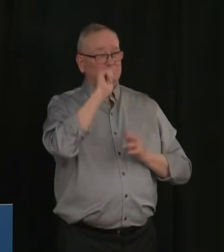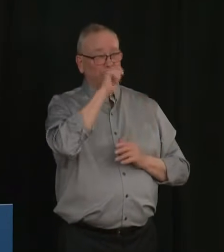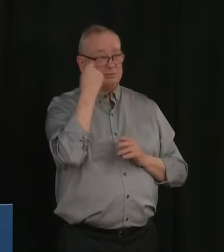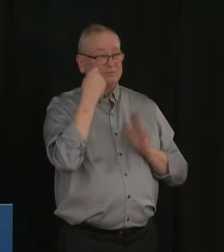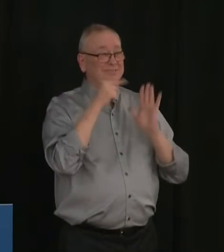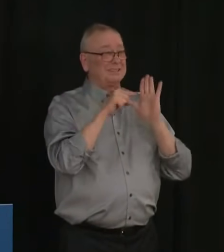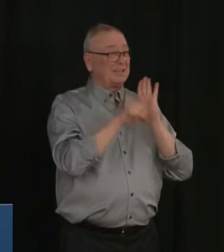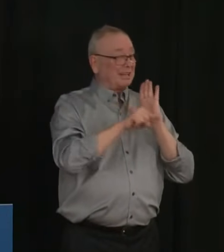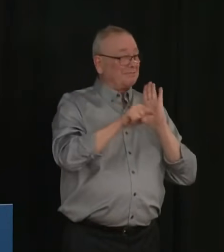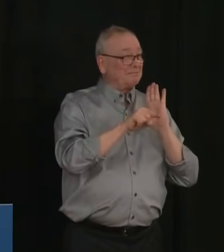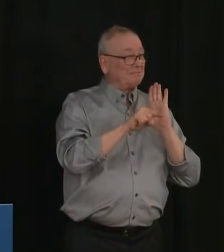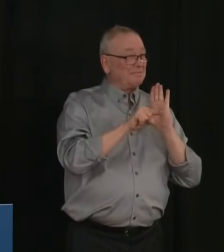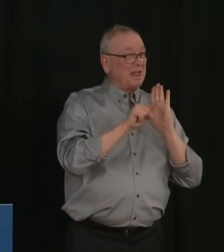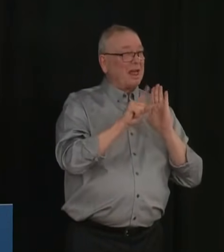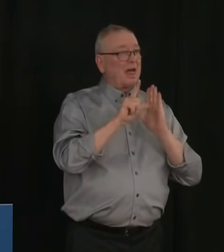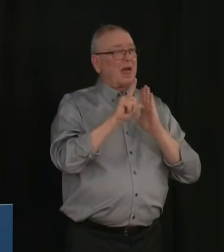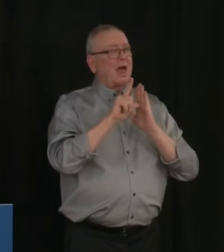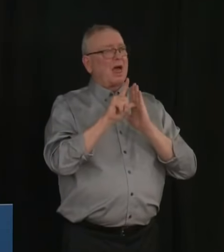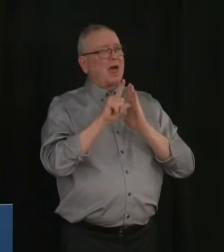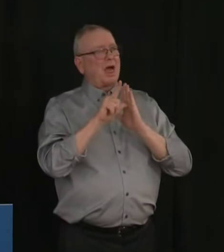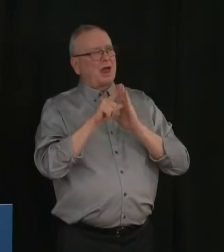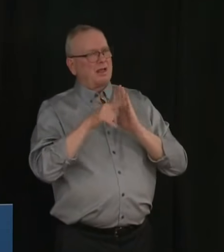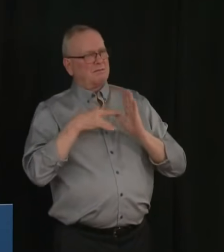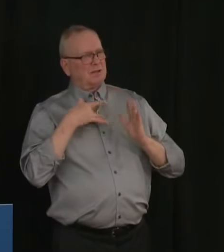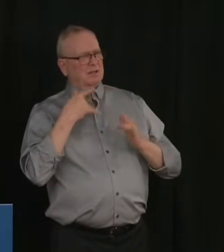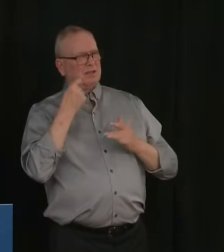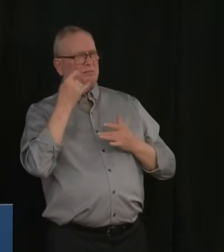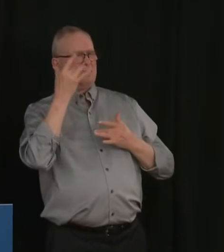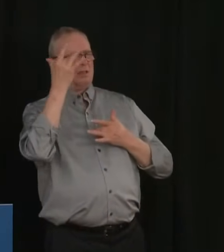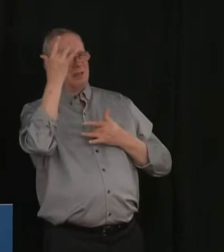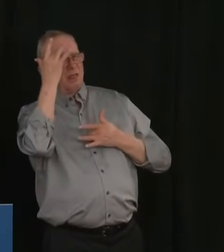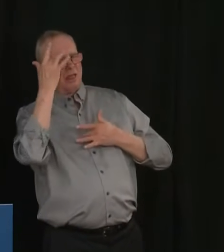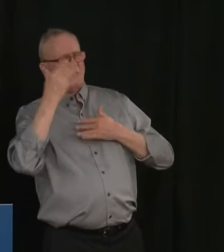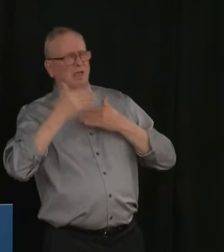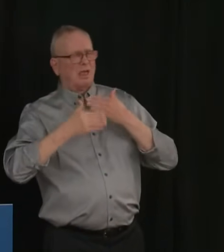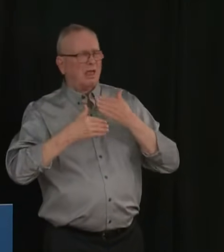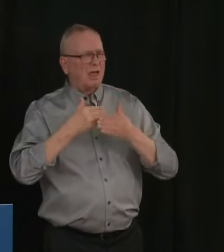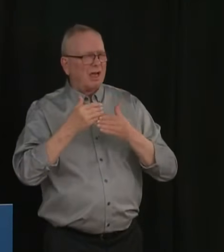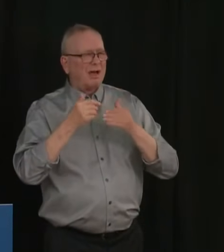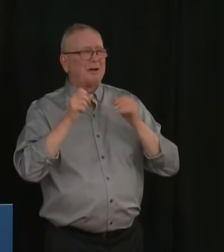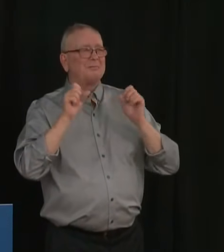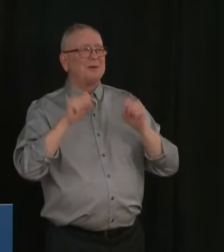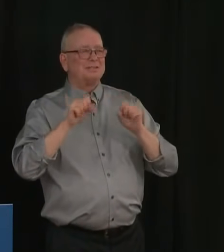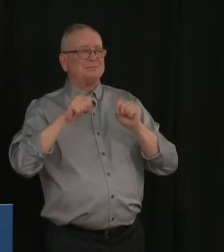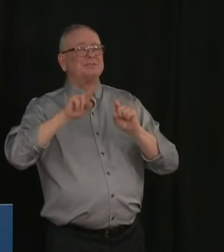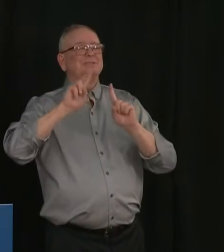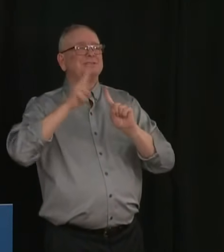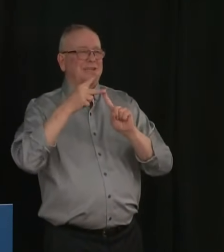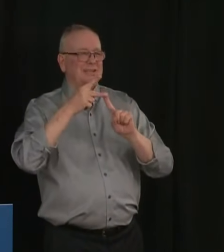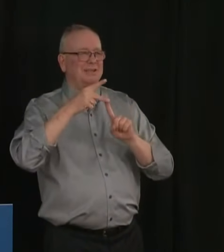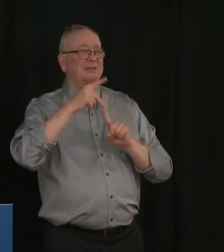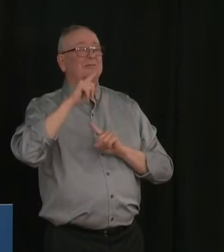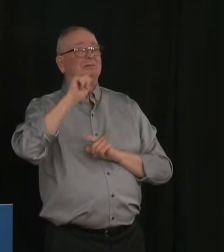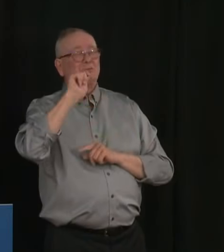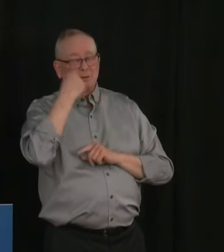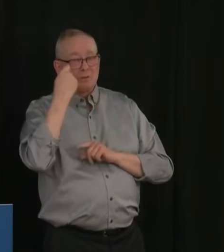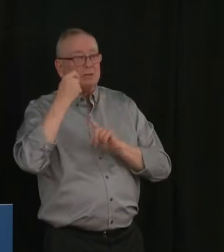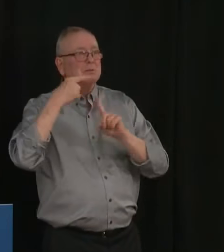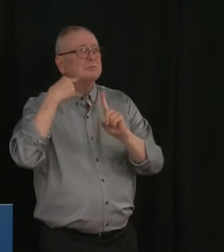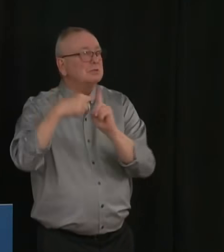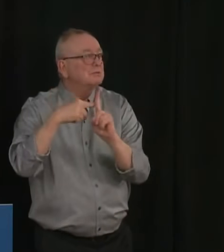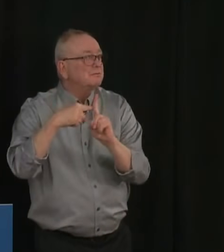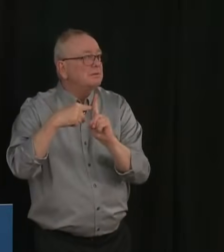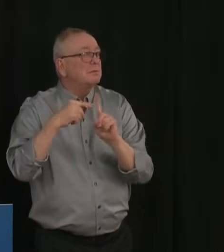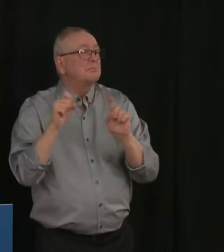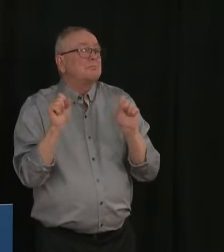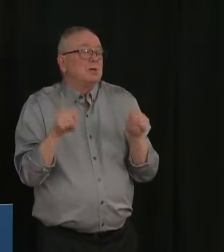become symptomatic after that, they have a much higher positivity rate. But even if they're asymptomatic, we still are identifying a small percentage